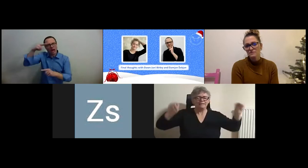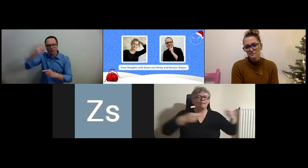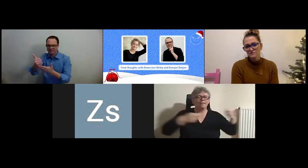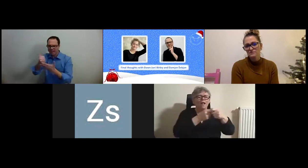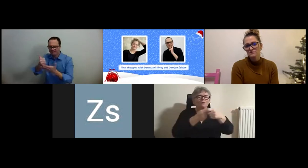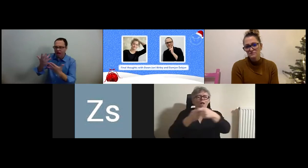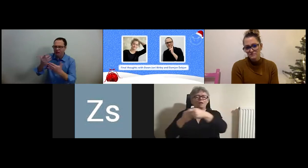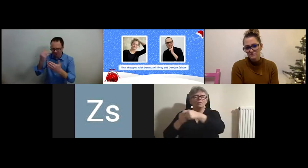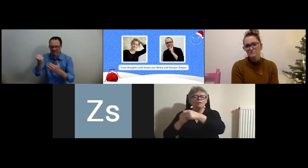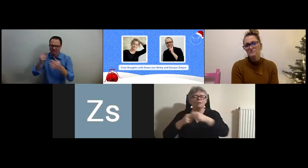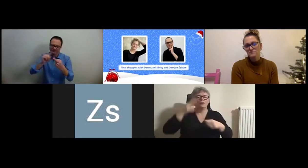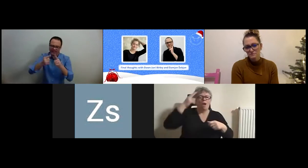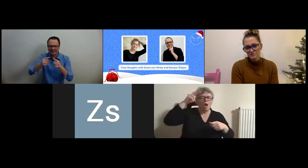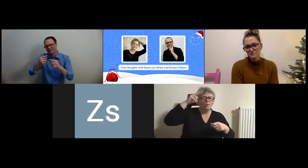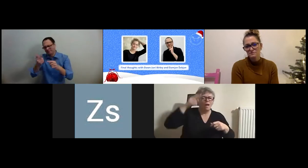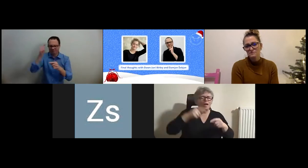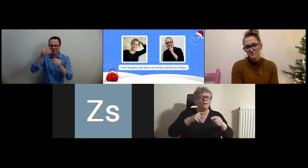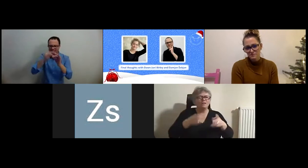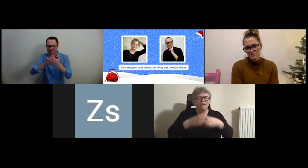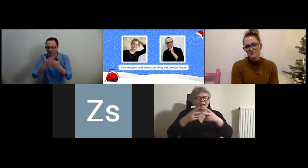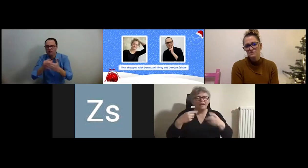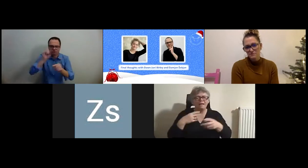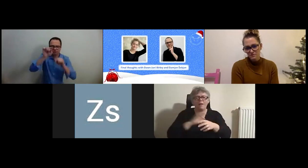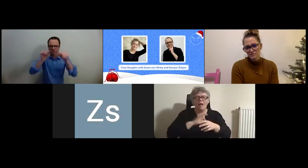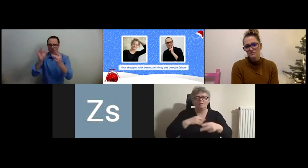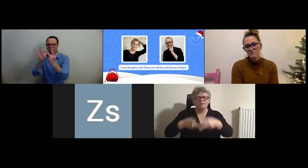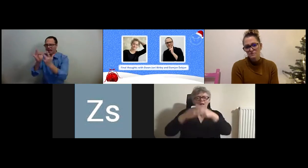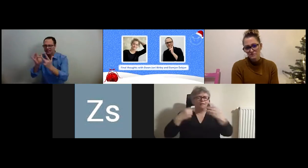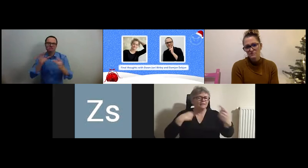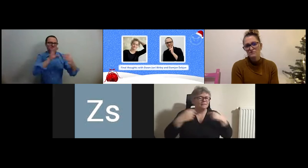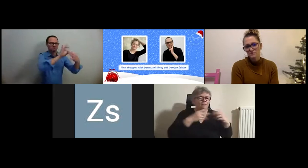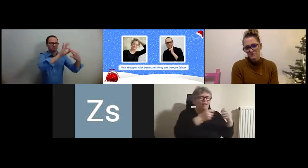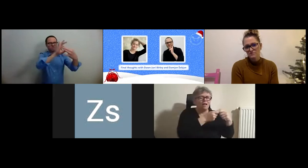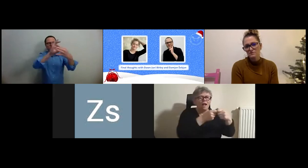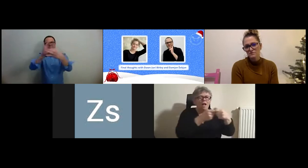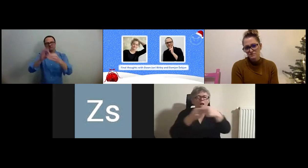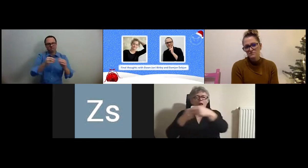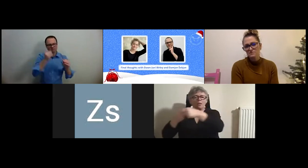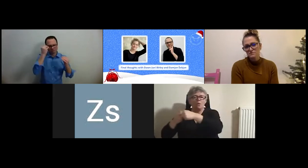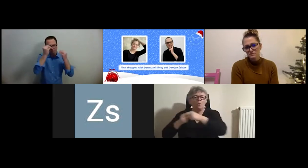idea. We started building our network. We got some friends,